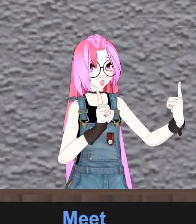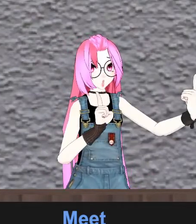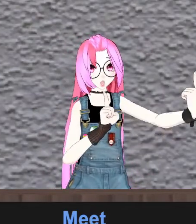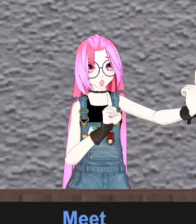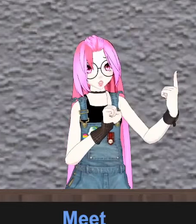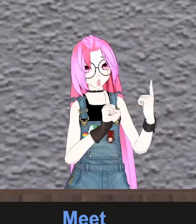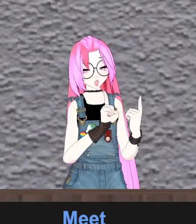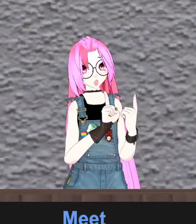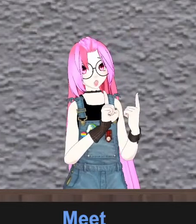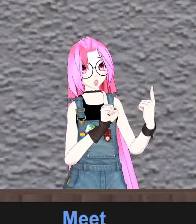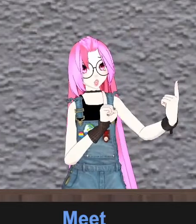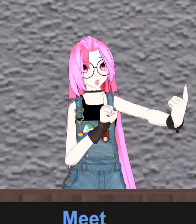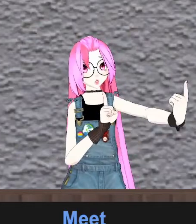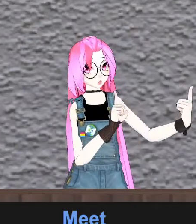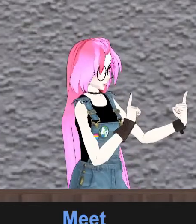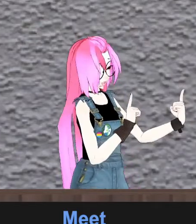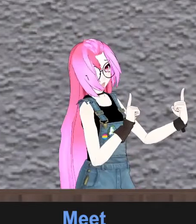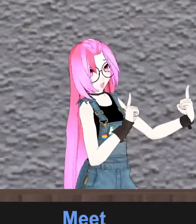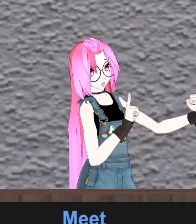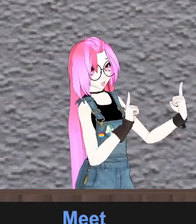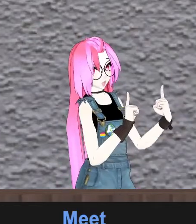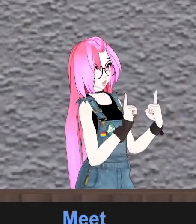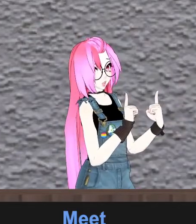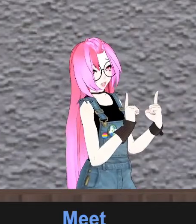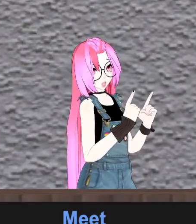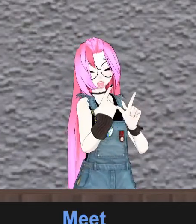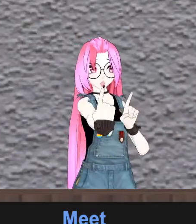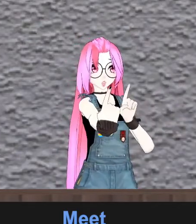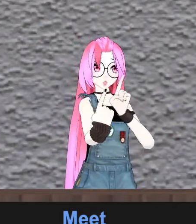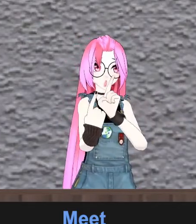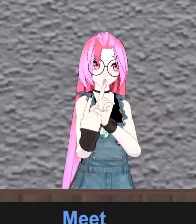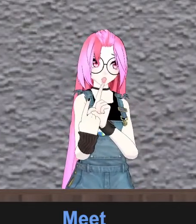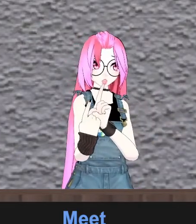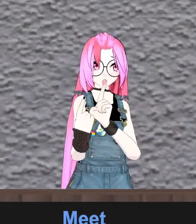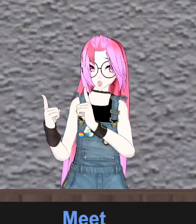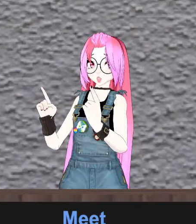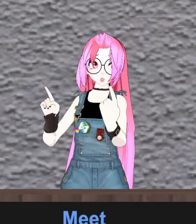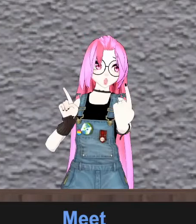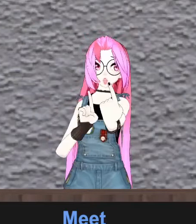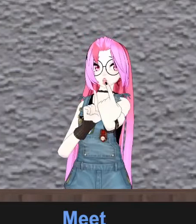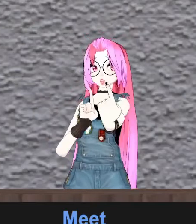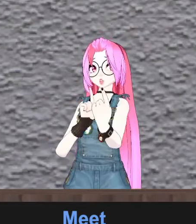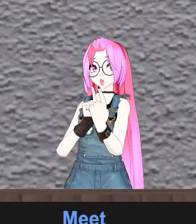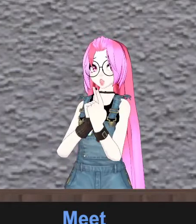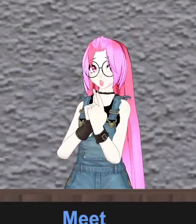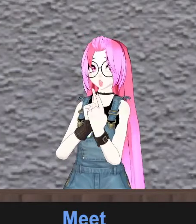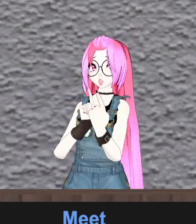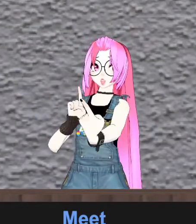we're just going to show the person meeting us by this is us and they're meeting us, or we're meeting them. So it's going to be a more